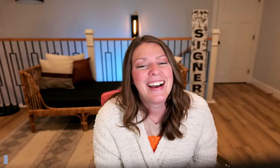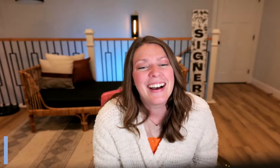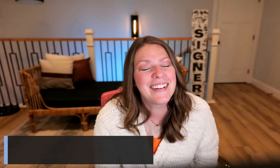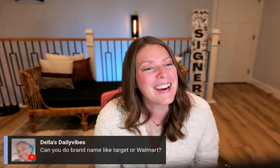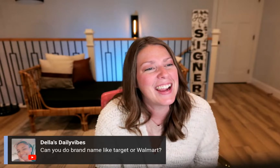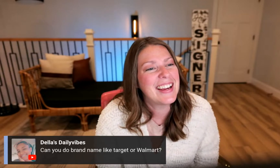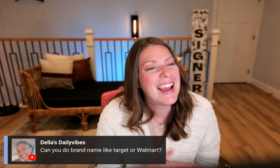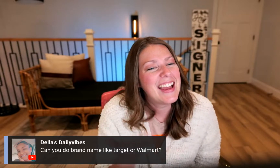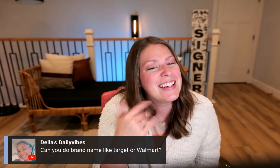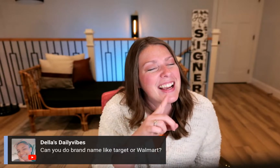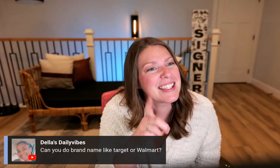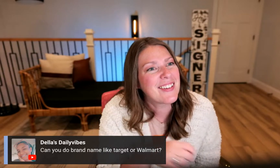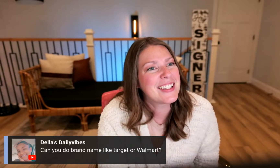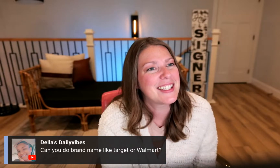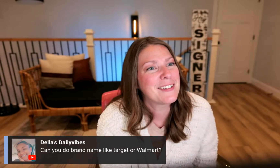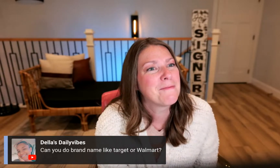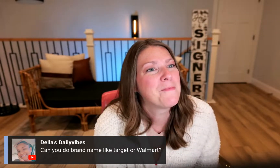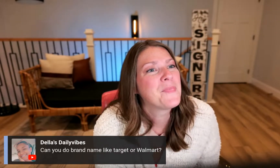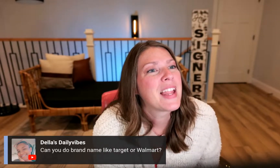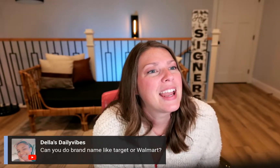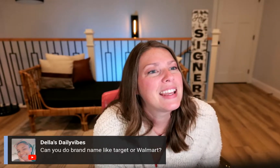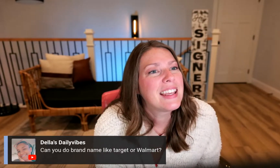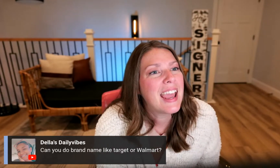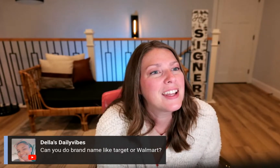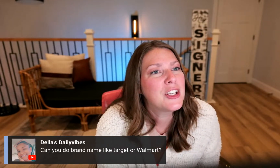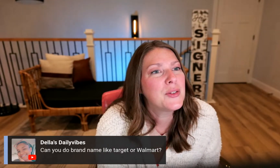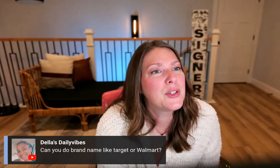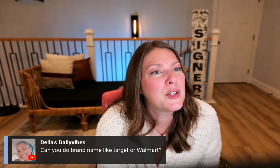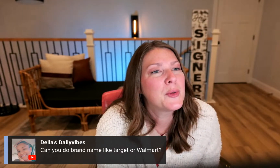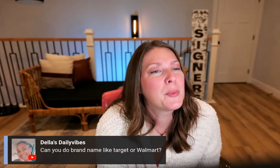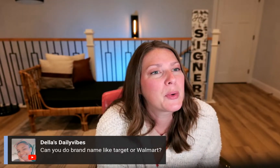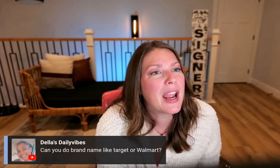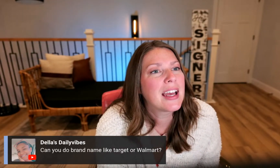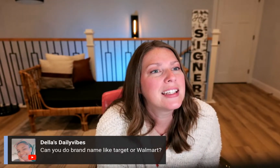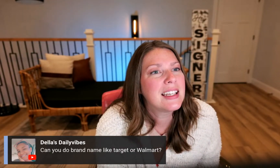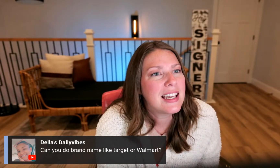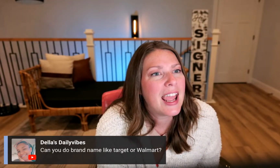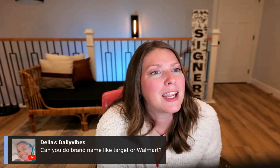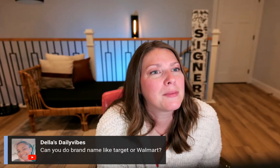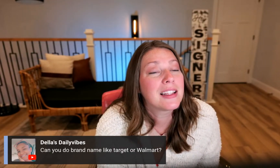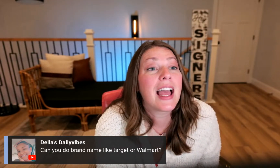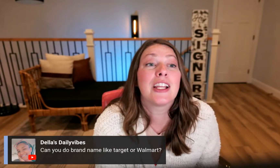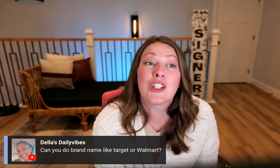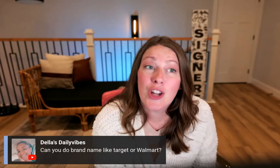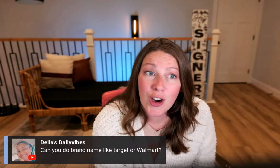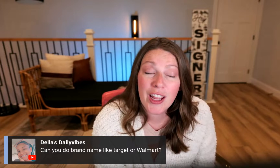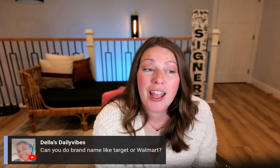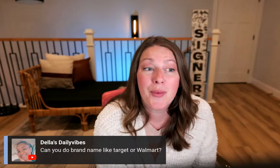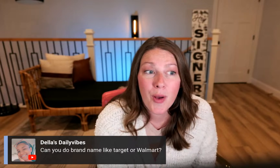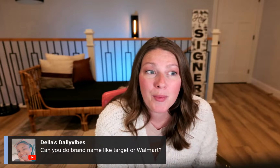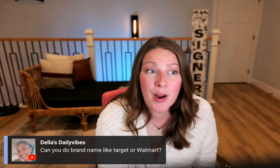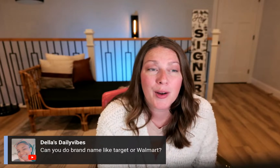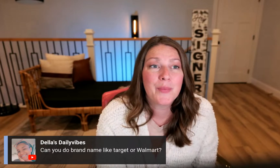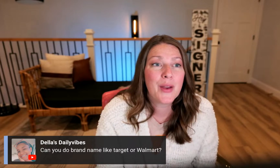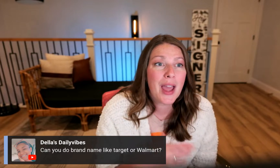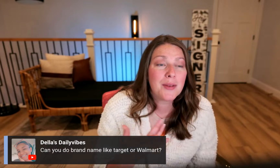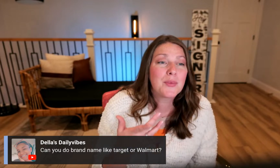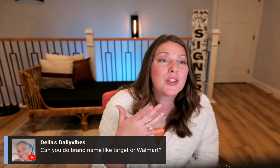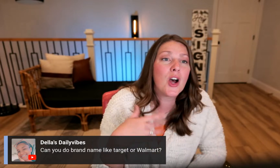All right, next question. Can you do brand name like Target and Walmart? Okay,